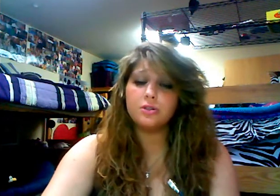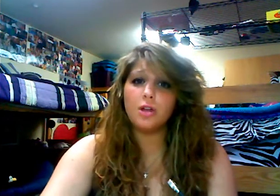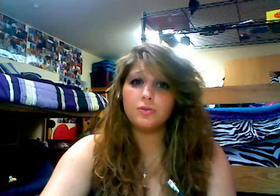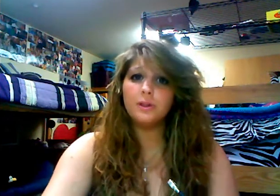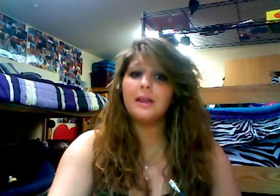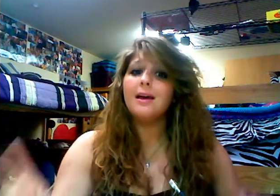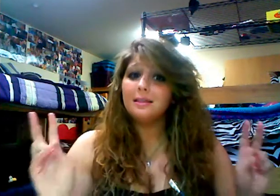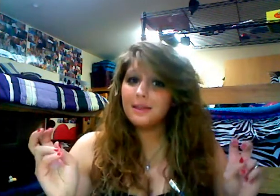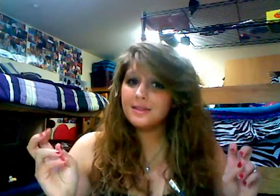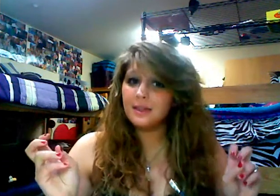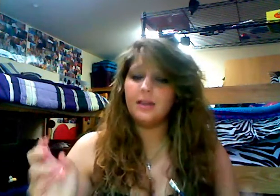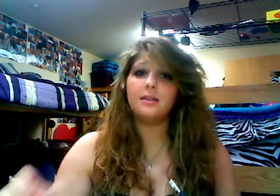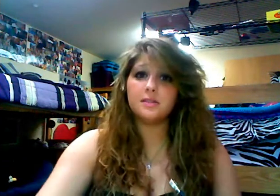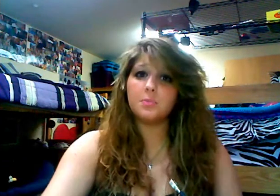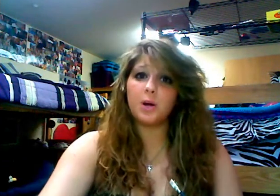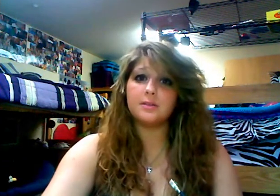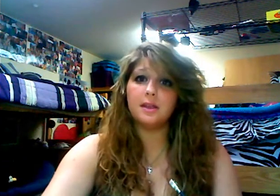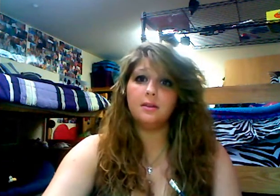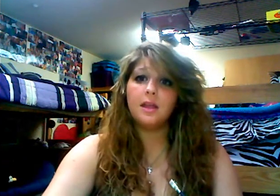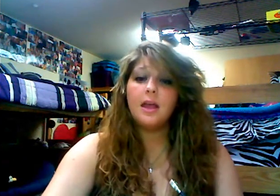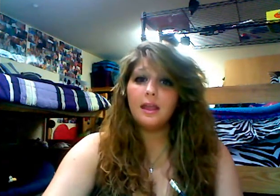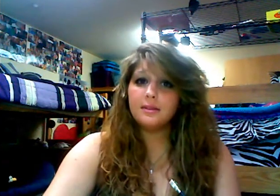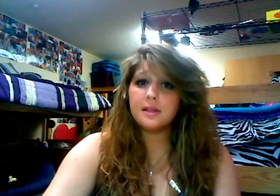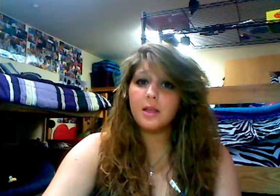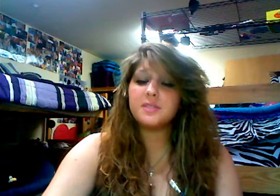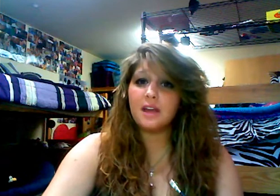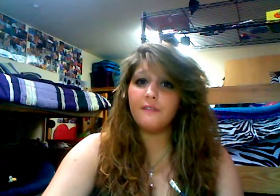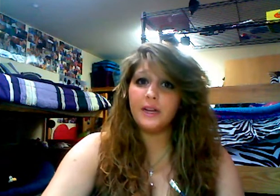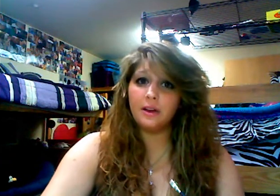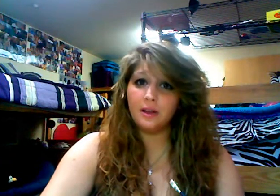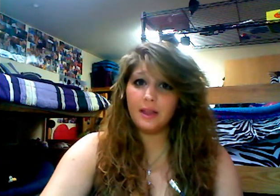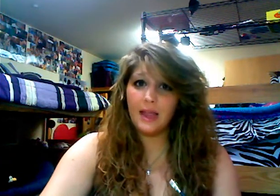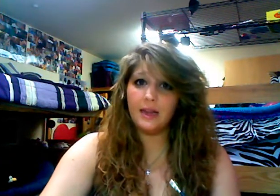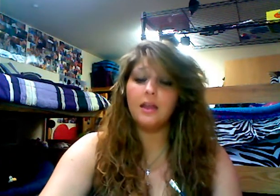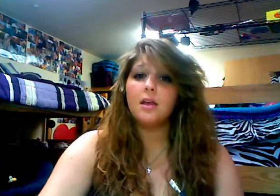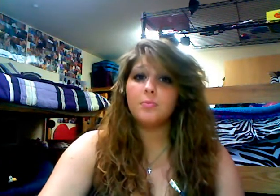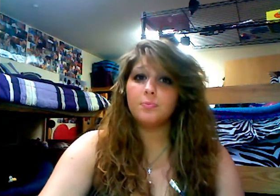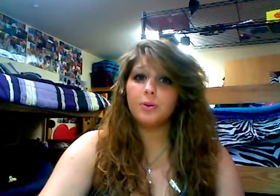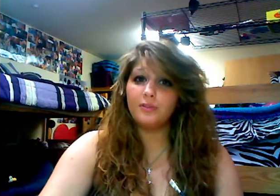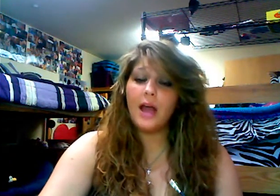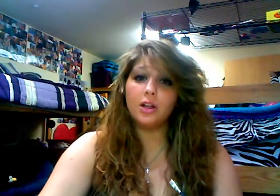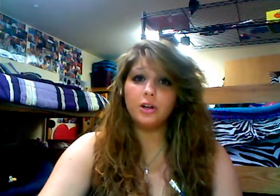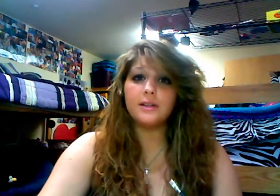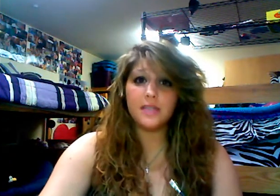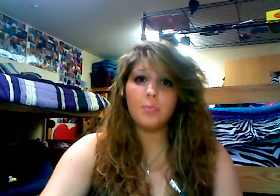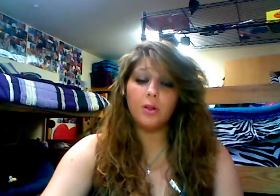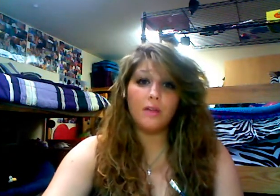you're not truly listening to the person. In this clip, Stephanie and Katie provide a good example of